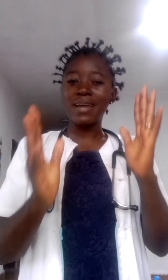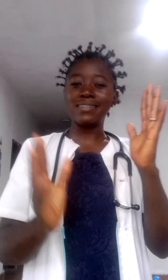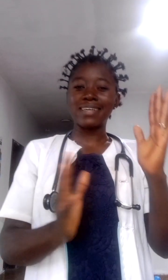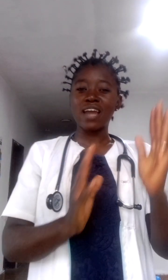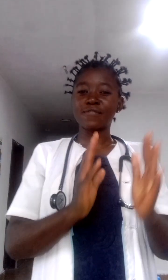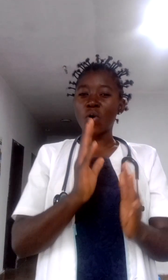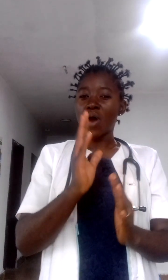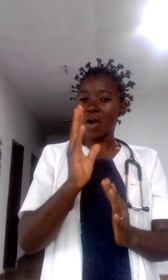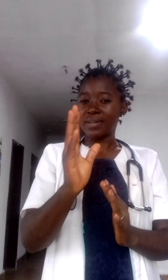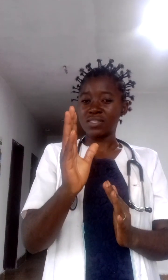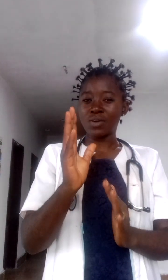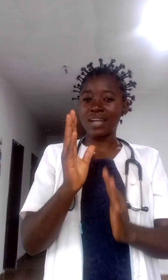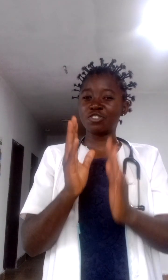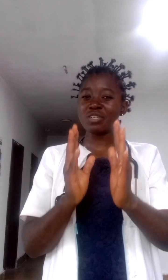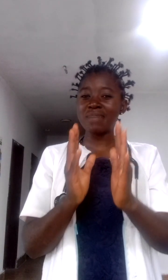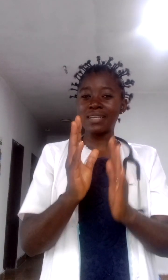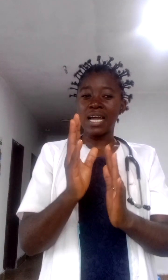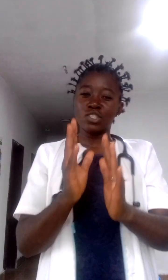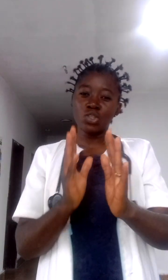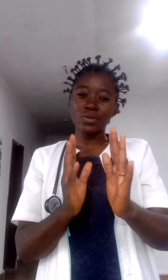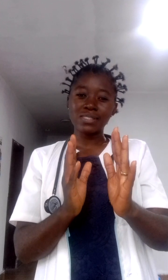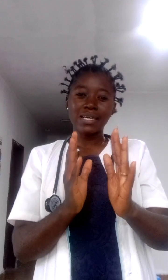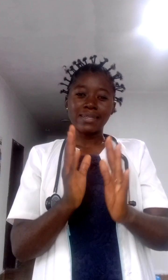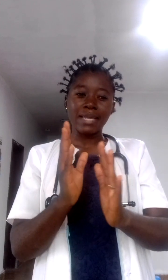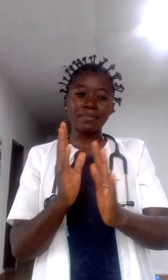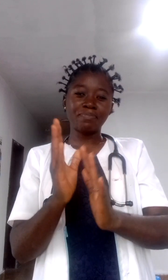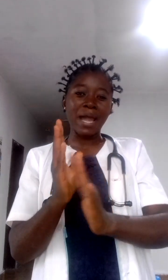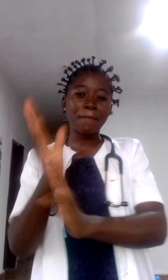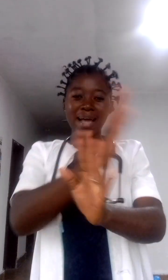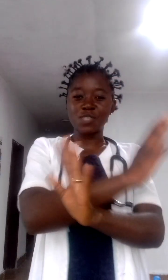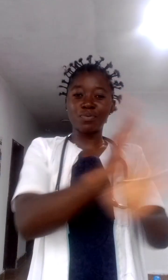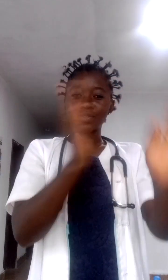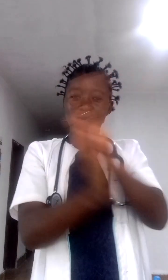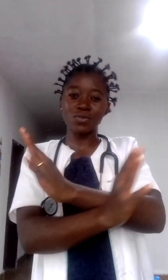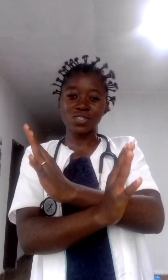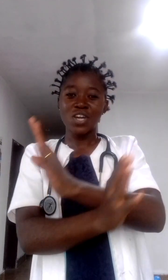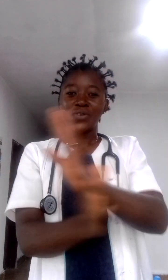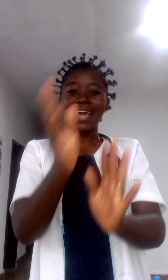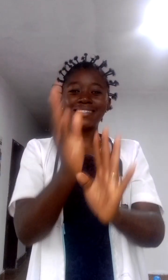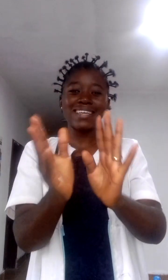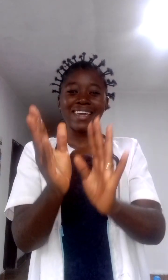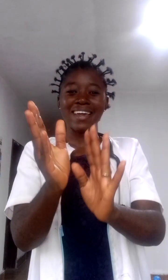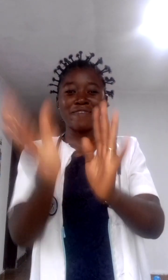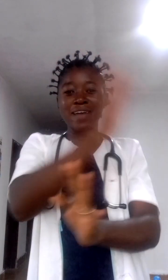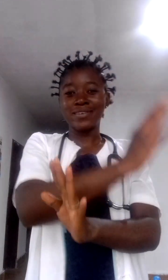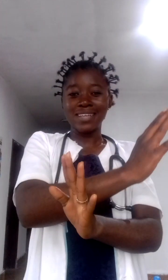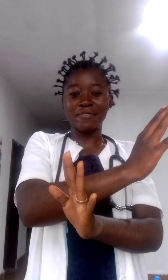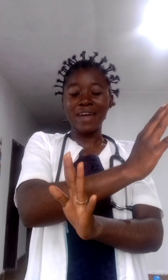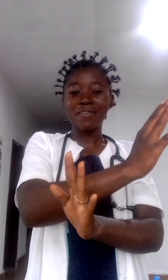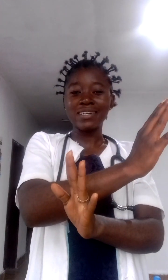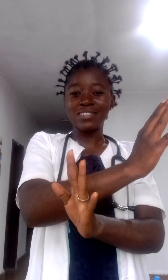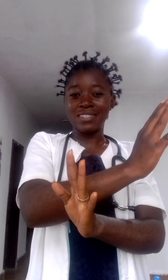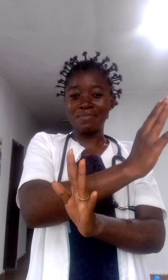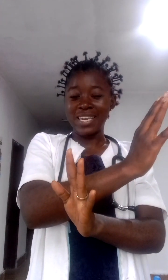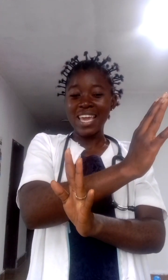Treatment is a kind of coherence, and treatment don't bypass protocols. You can't take viral